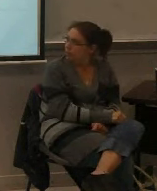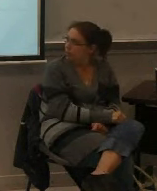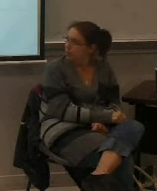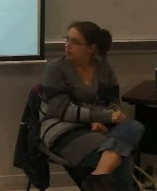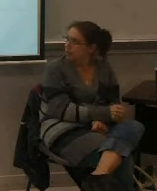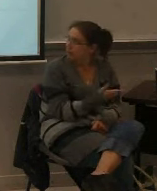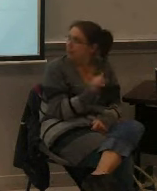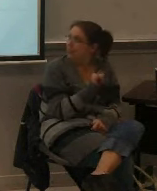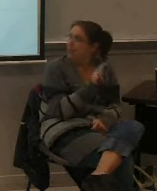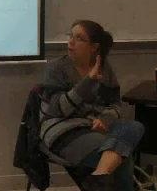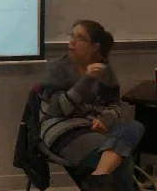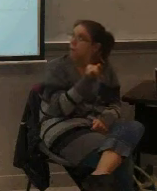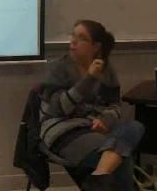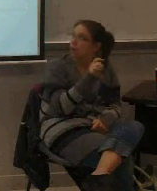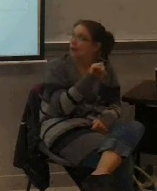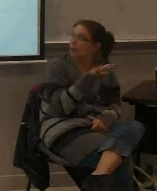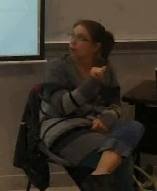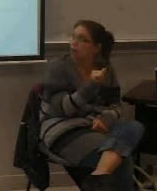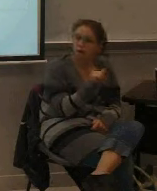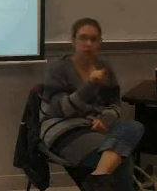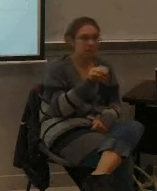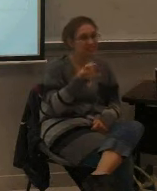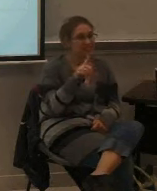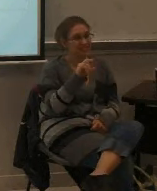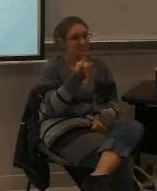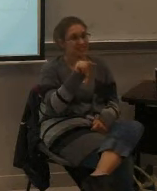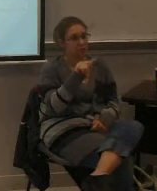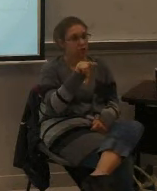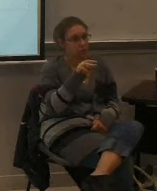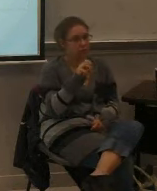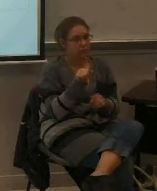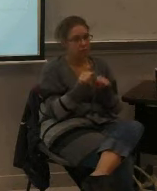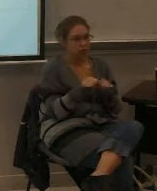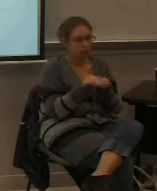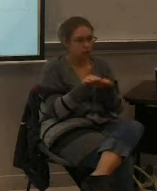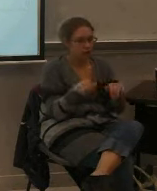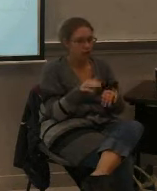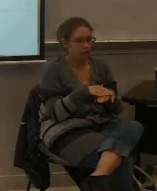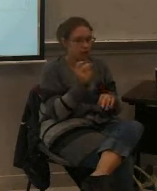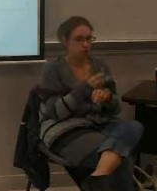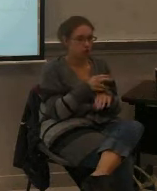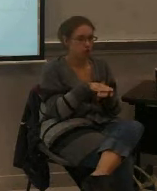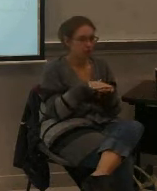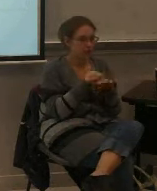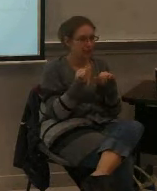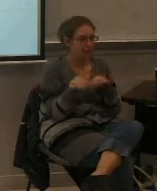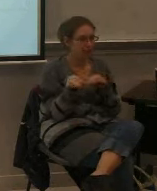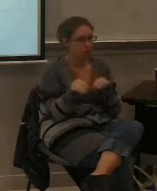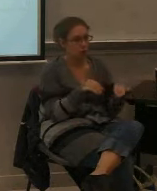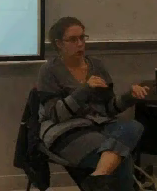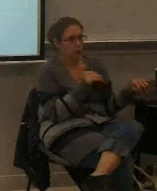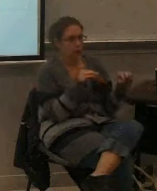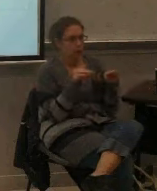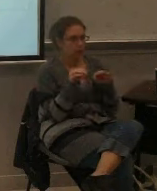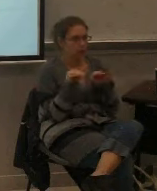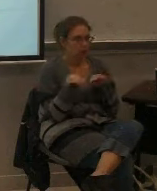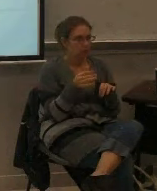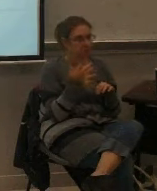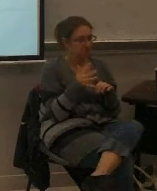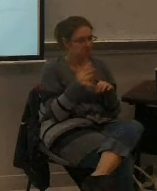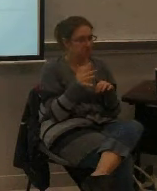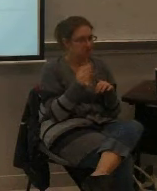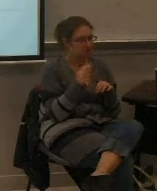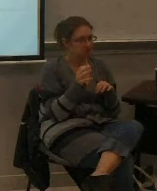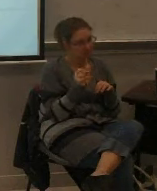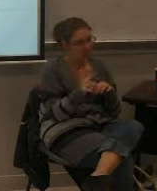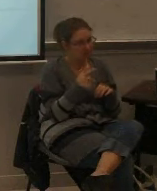even things like bacteria and diatoms can glide on solid surfaces. They can move along, at a fair